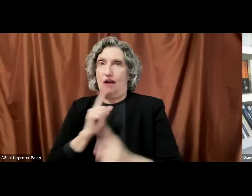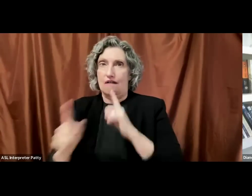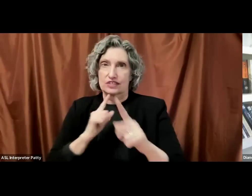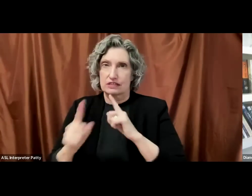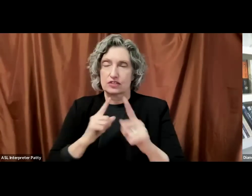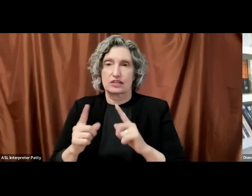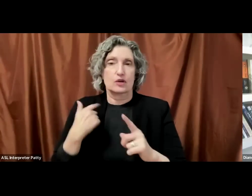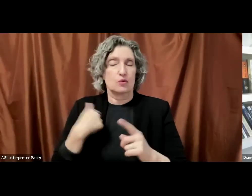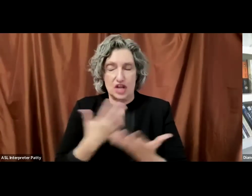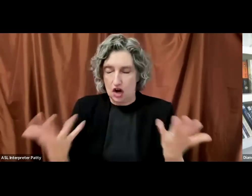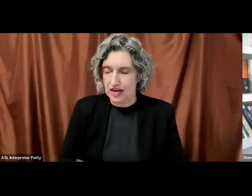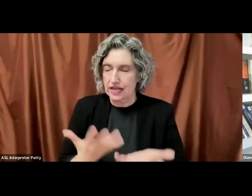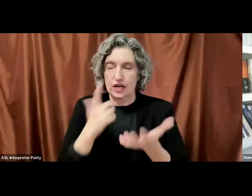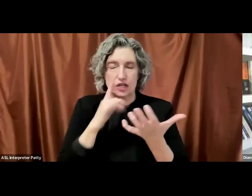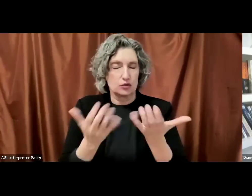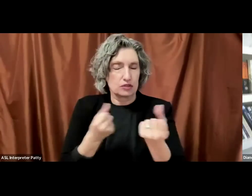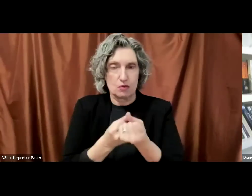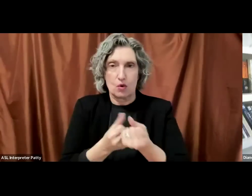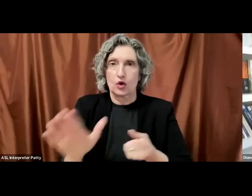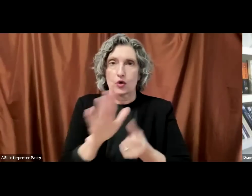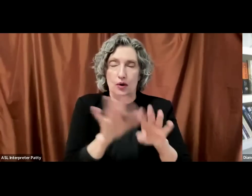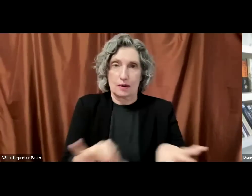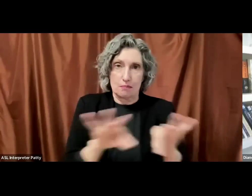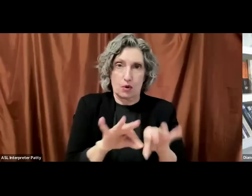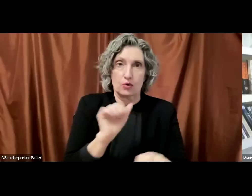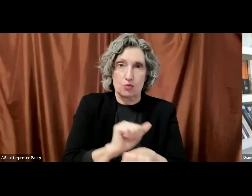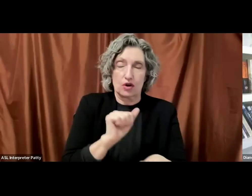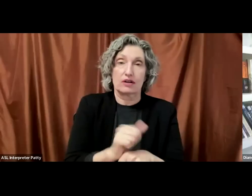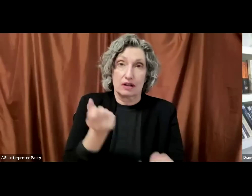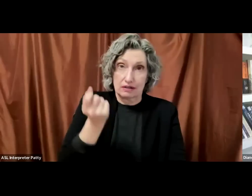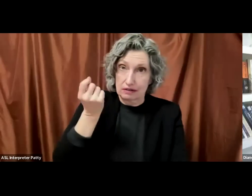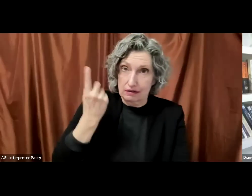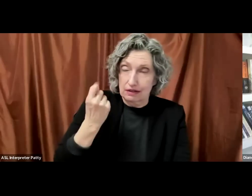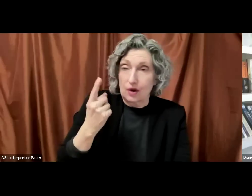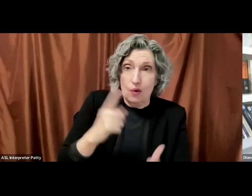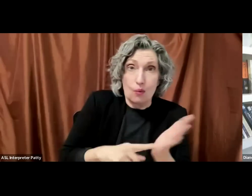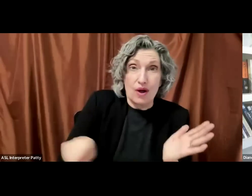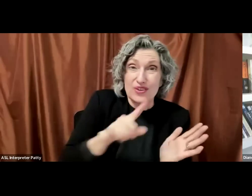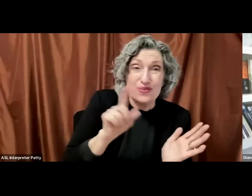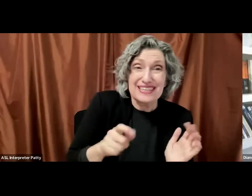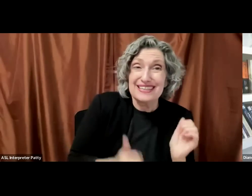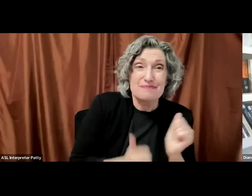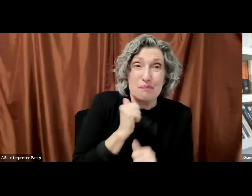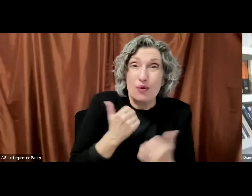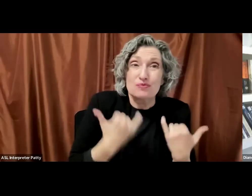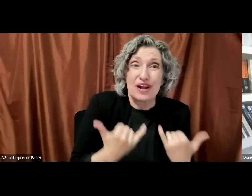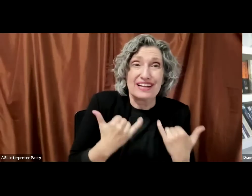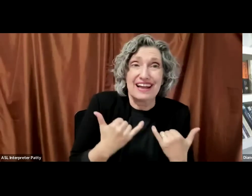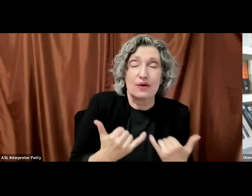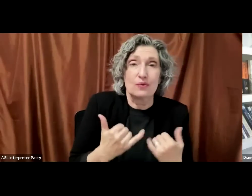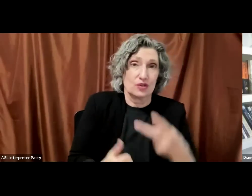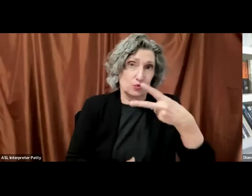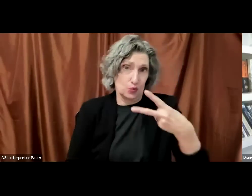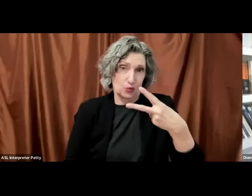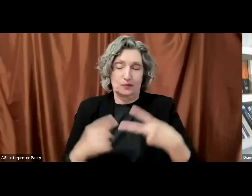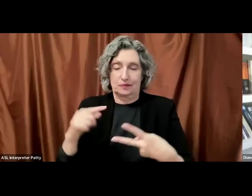continue supporting your important work with an understanding that what you all need most right now are really two